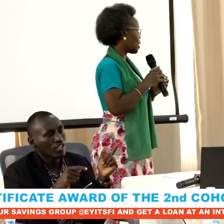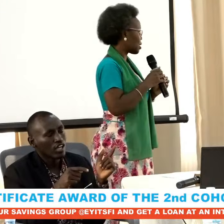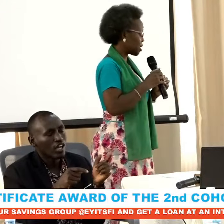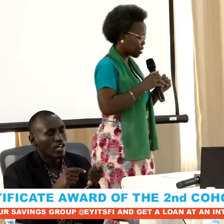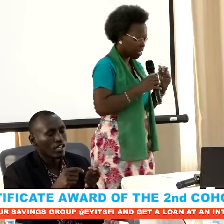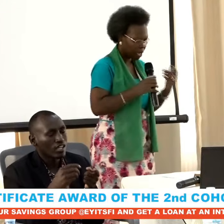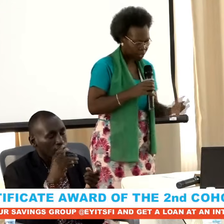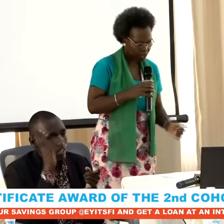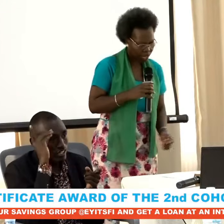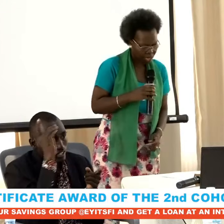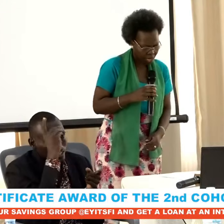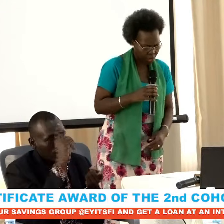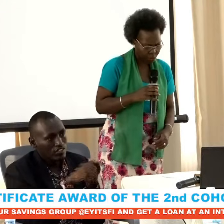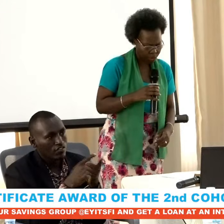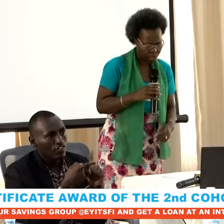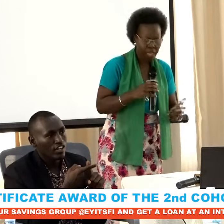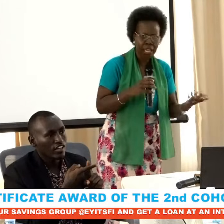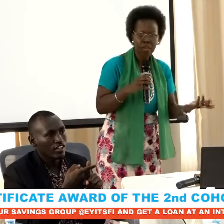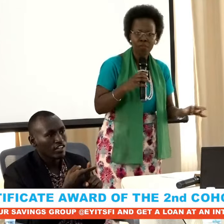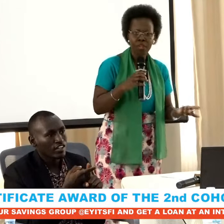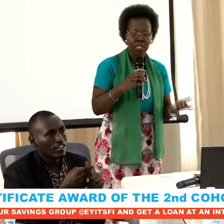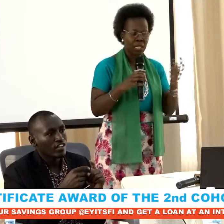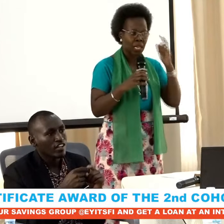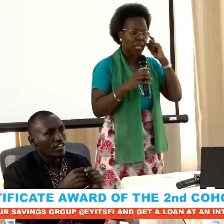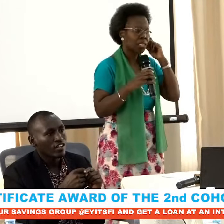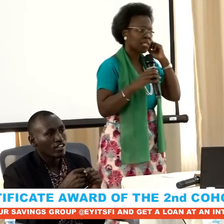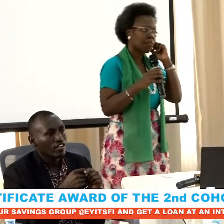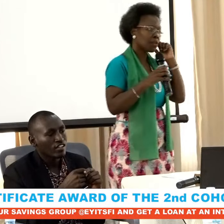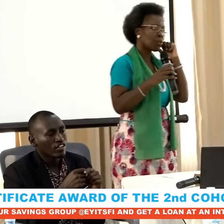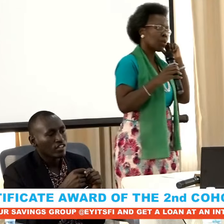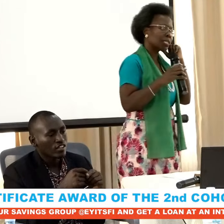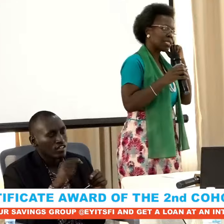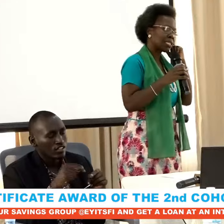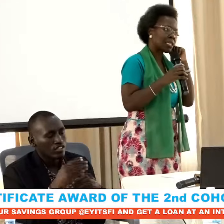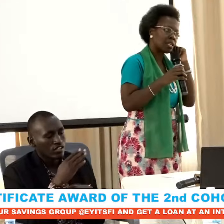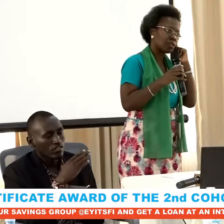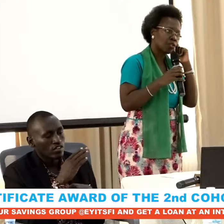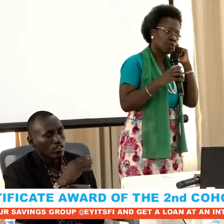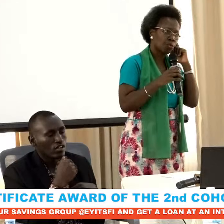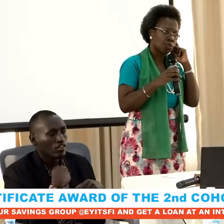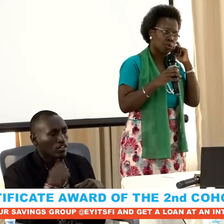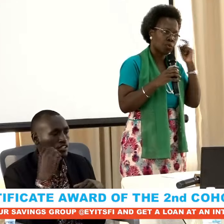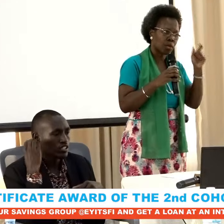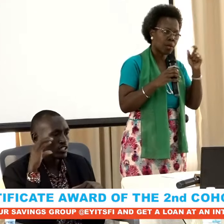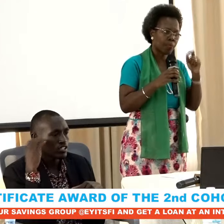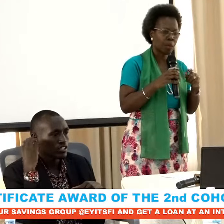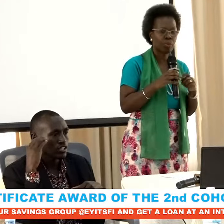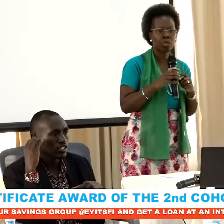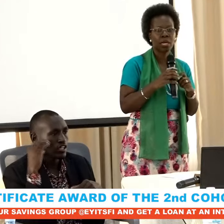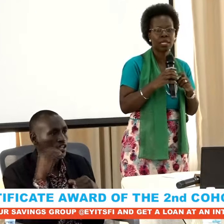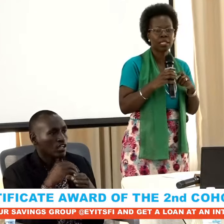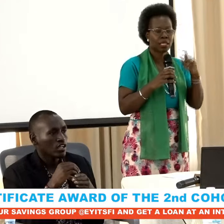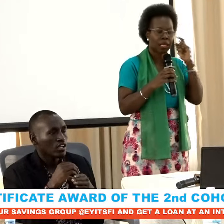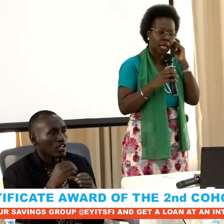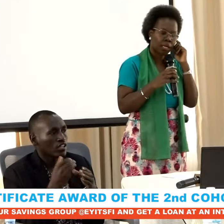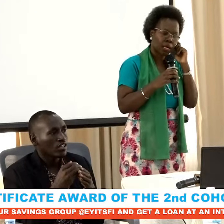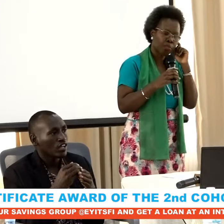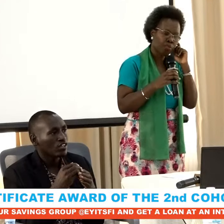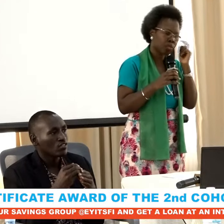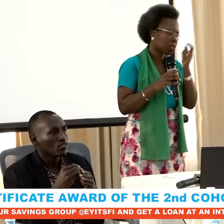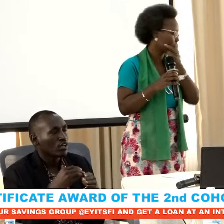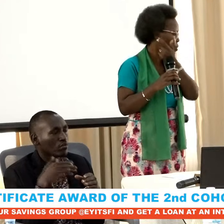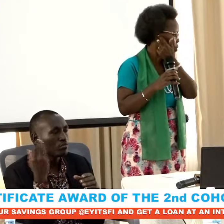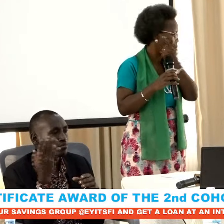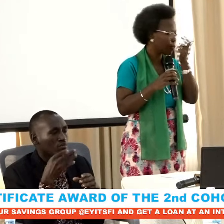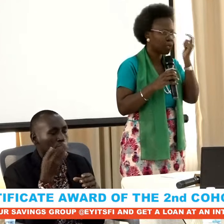he might need sign language. And any of us. This afternoon I was listening to a podcast, and I had